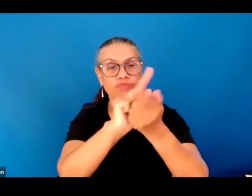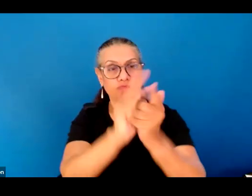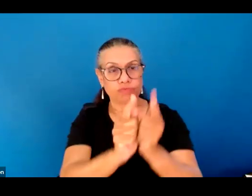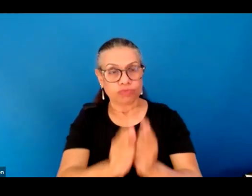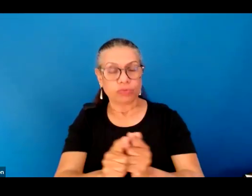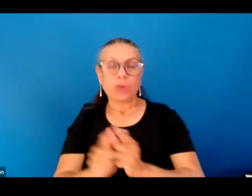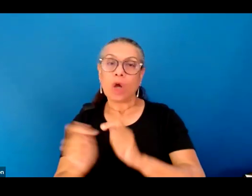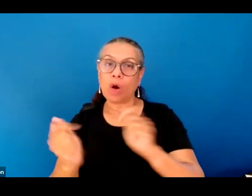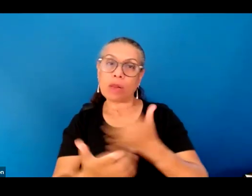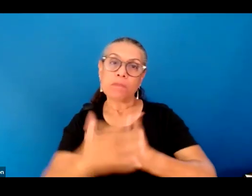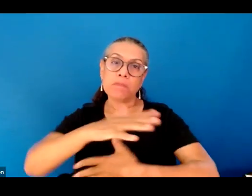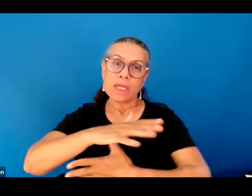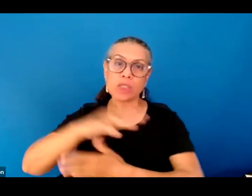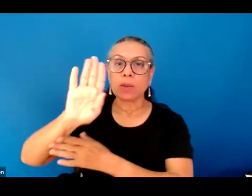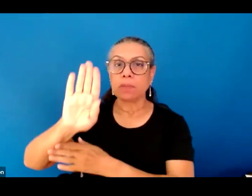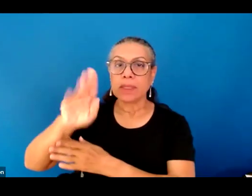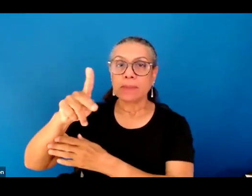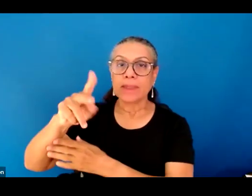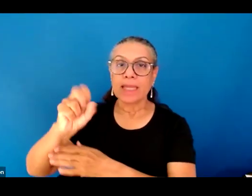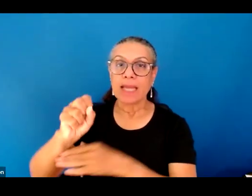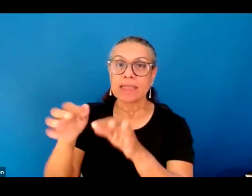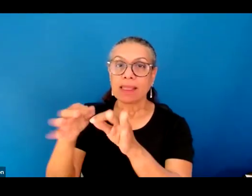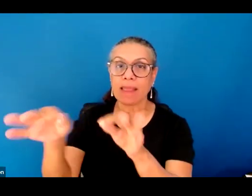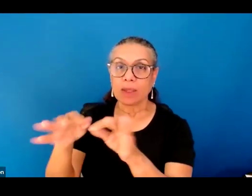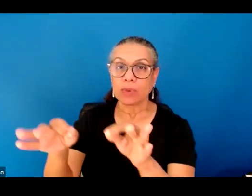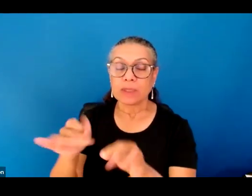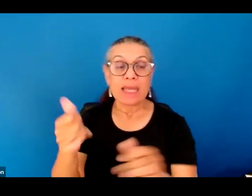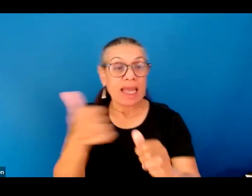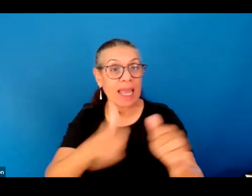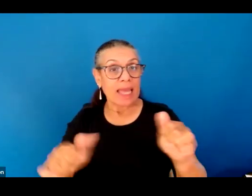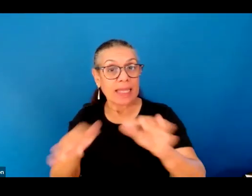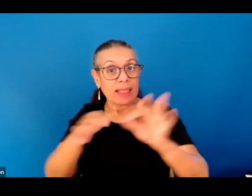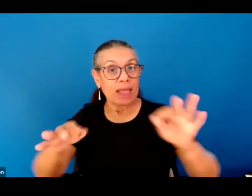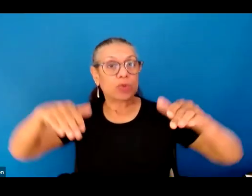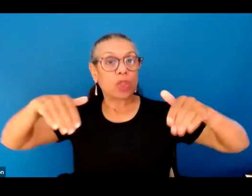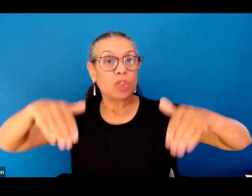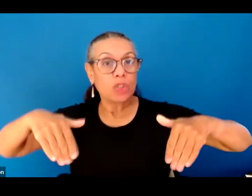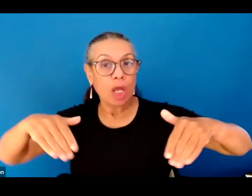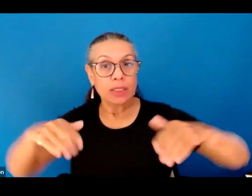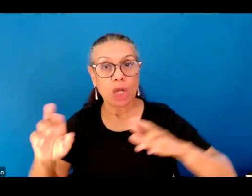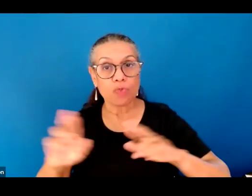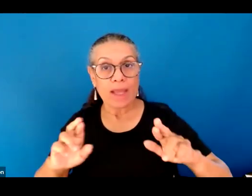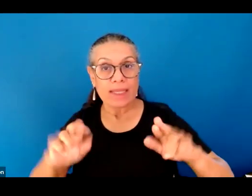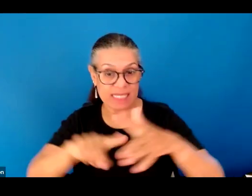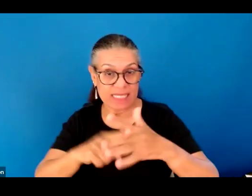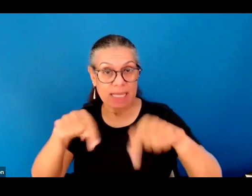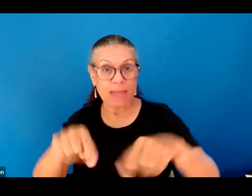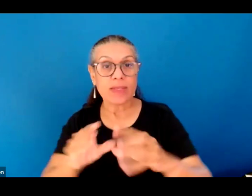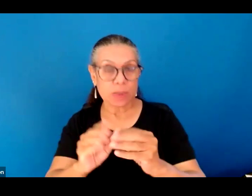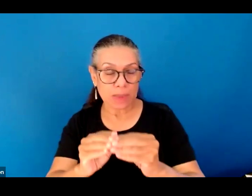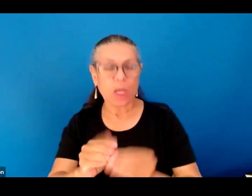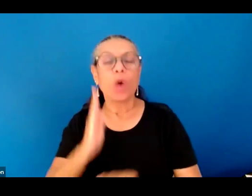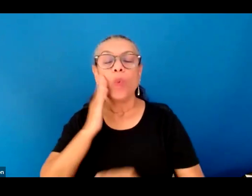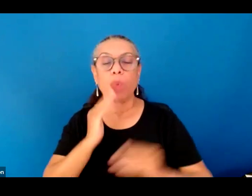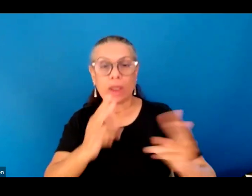into all of the major BPS languages. Any translations that are not ready prior to the start of the meeting will